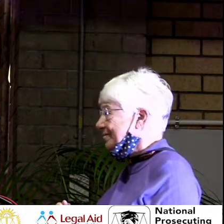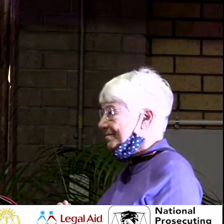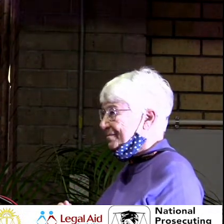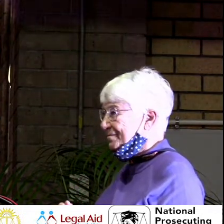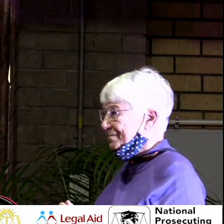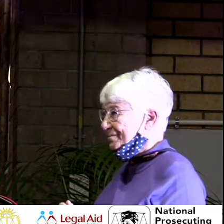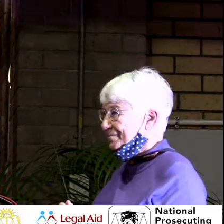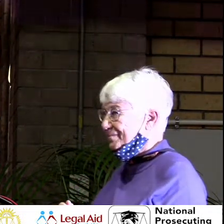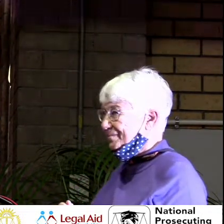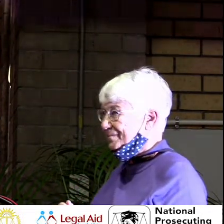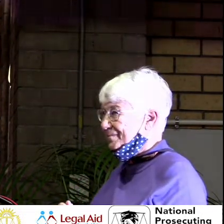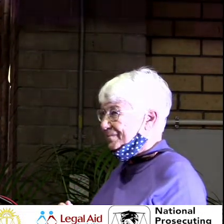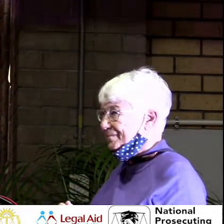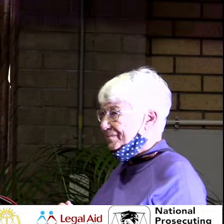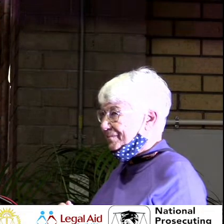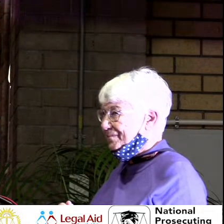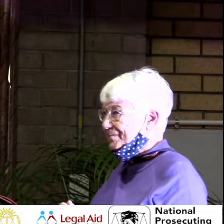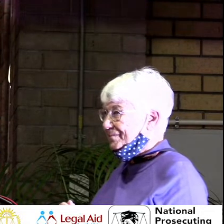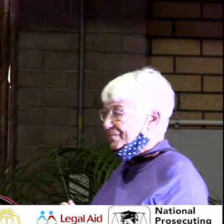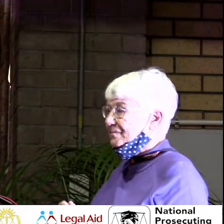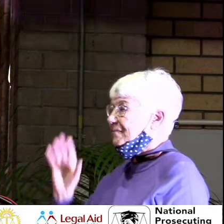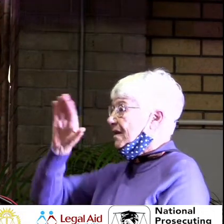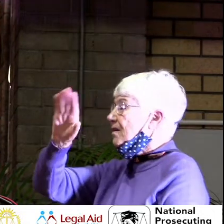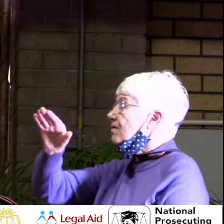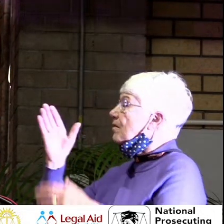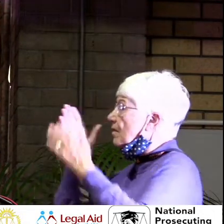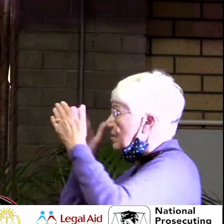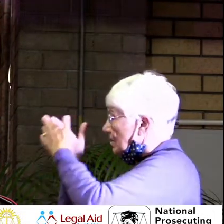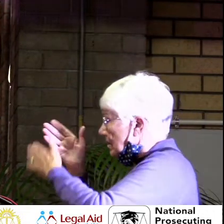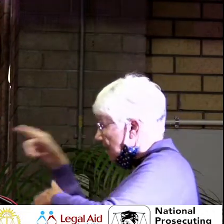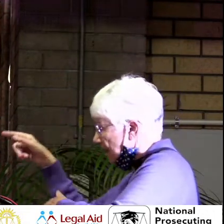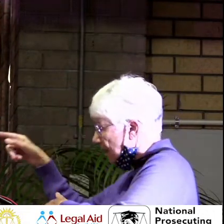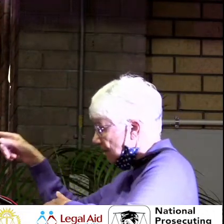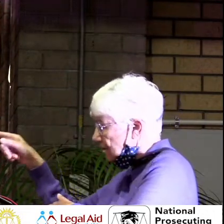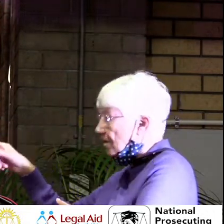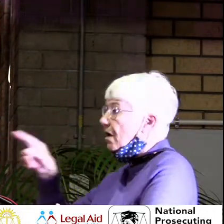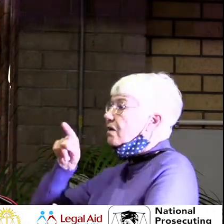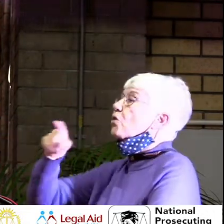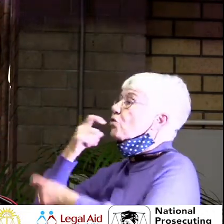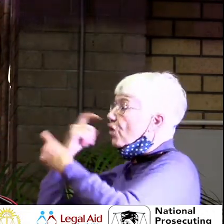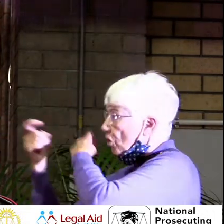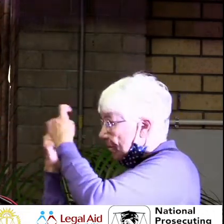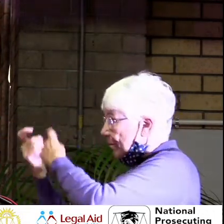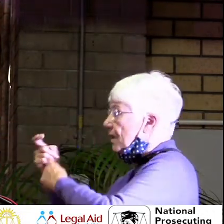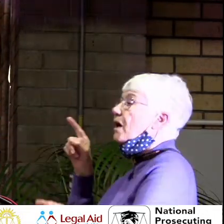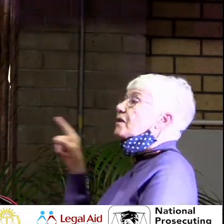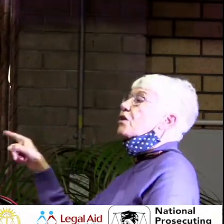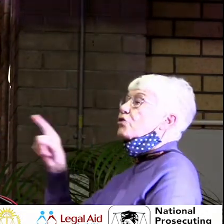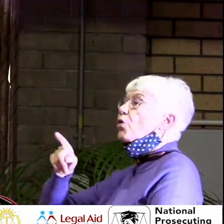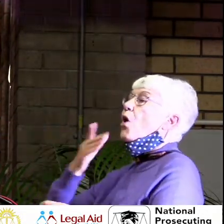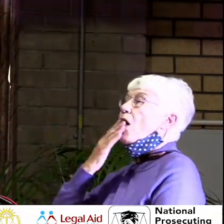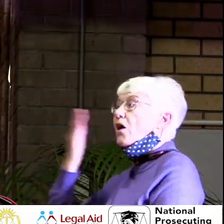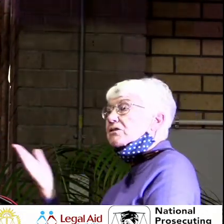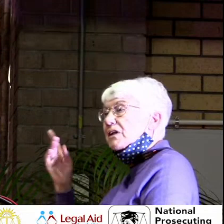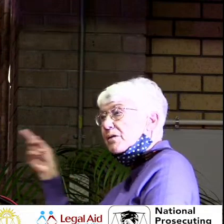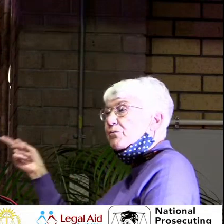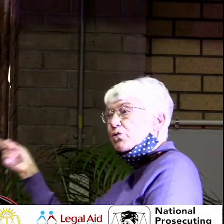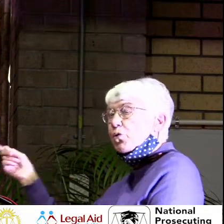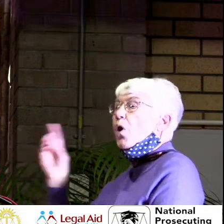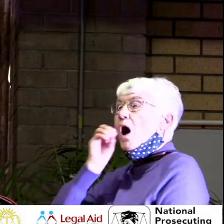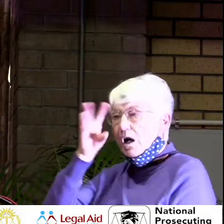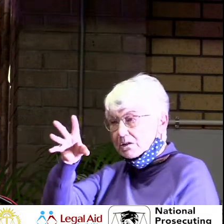attention? Okay, because you asked me a question, I must respond. The slow response.